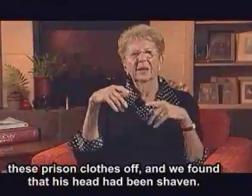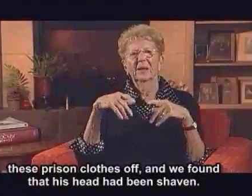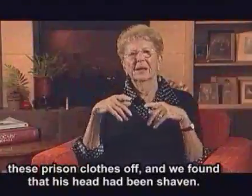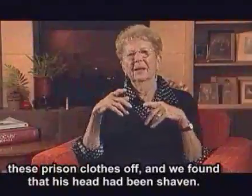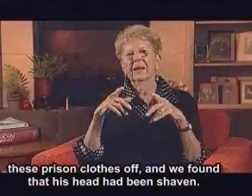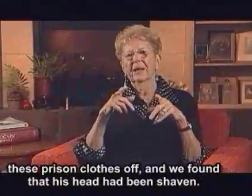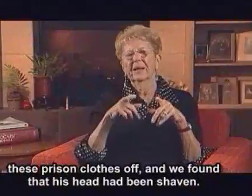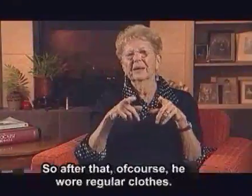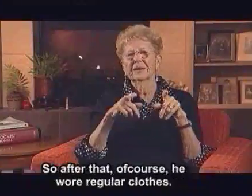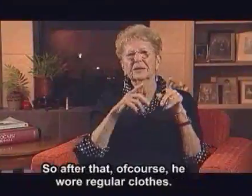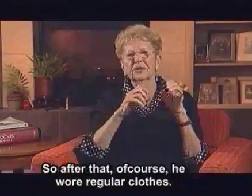shaven.